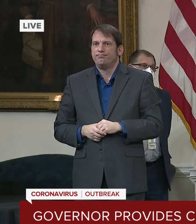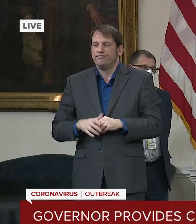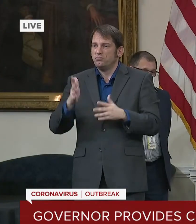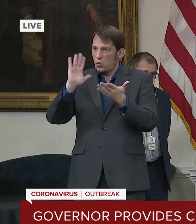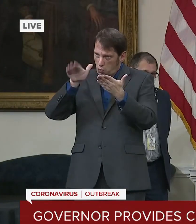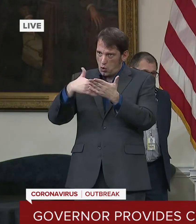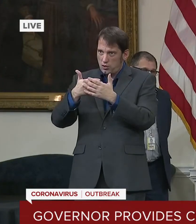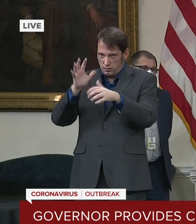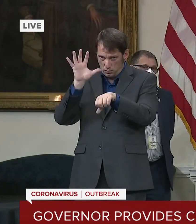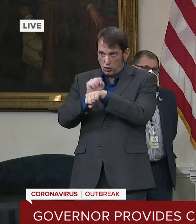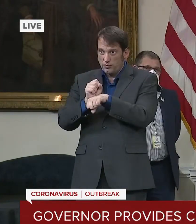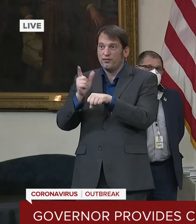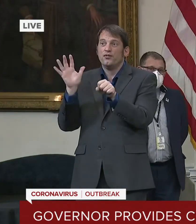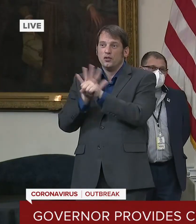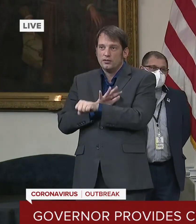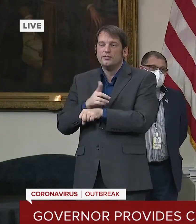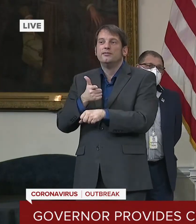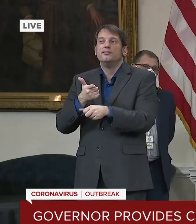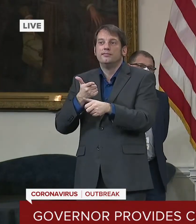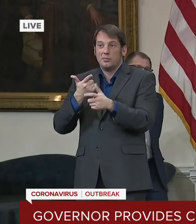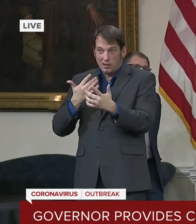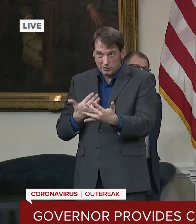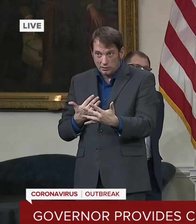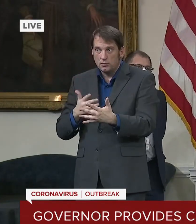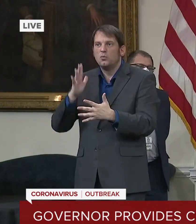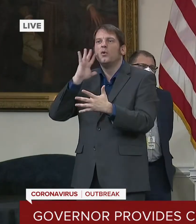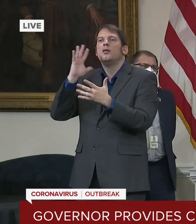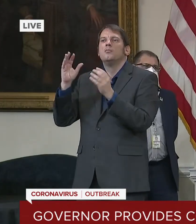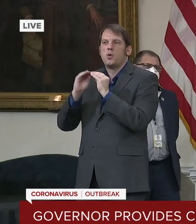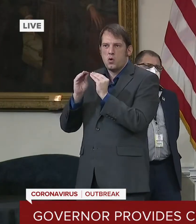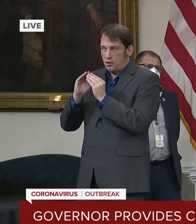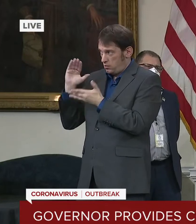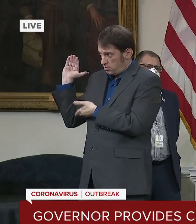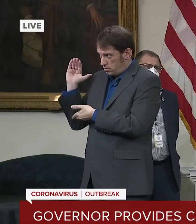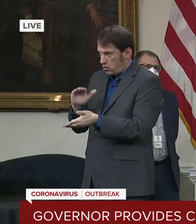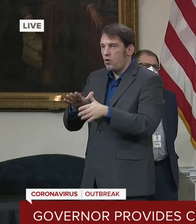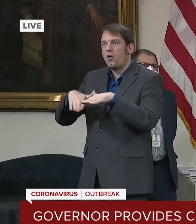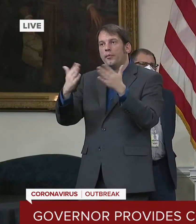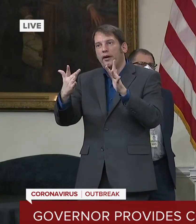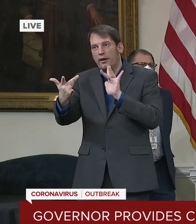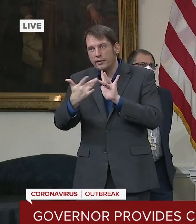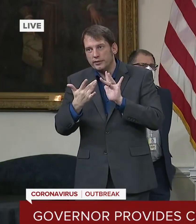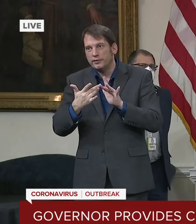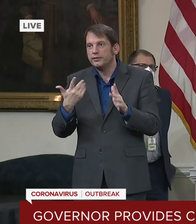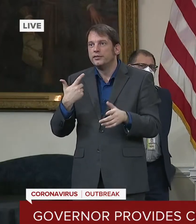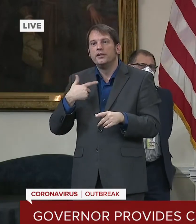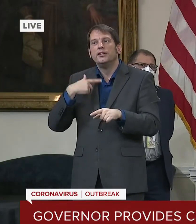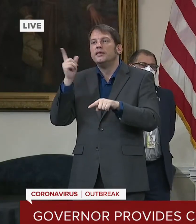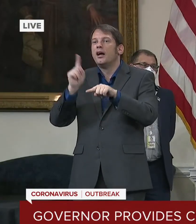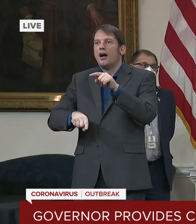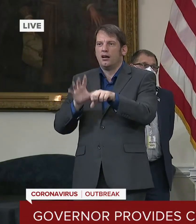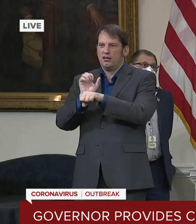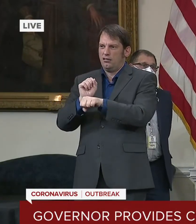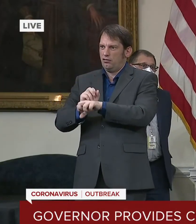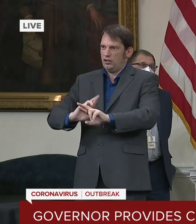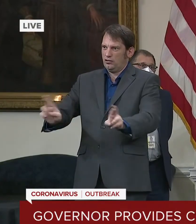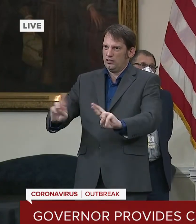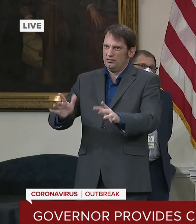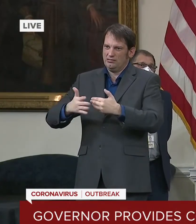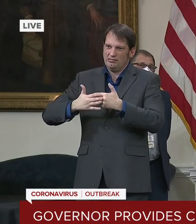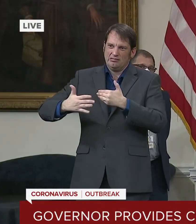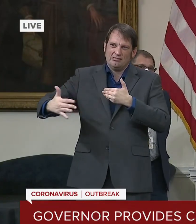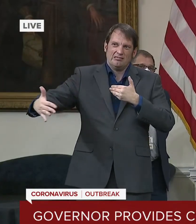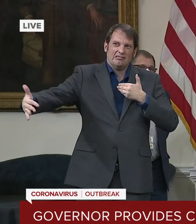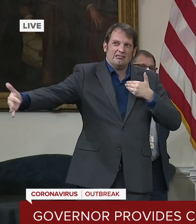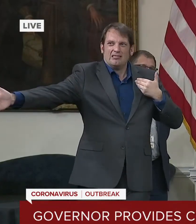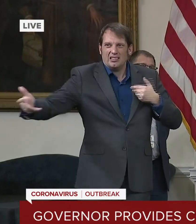Contact us when we get more things, and we'll, so you can't schedule appointments for 2 million people when you don't have the doses, and you don't know when we're going to get more